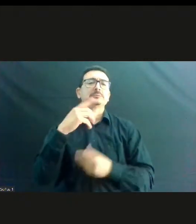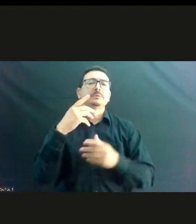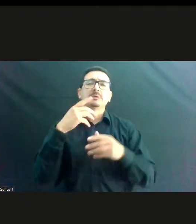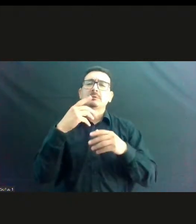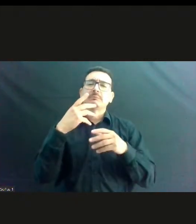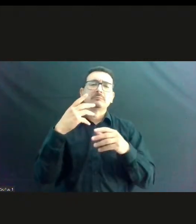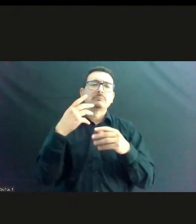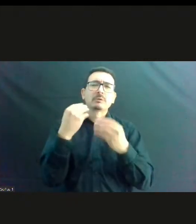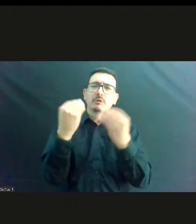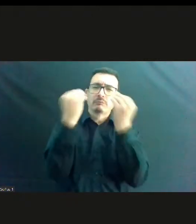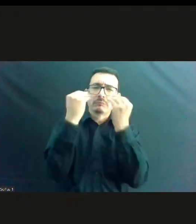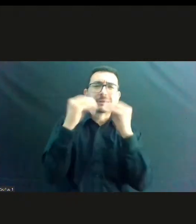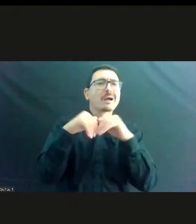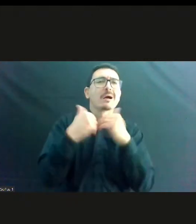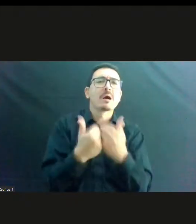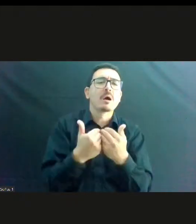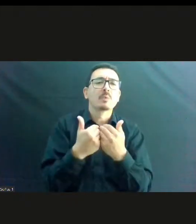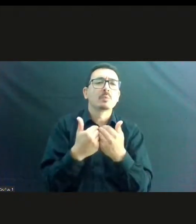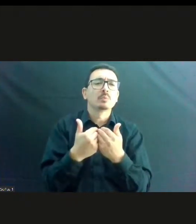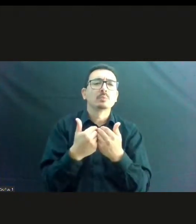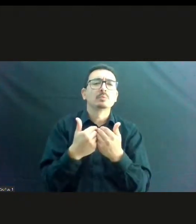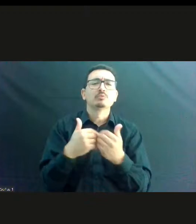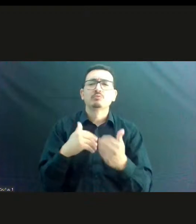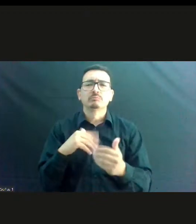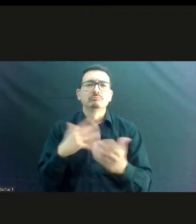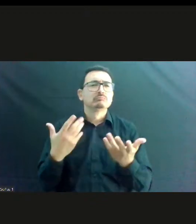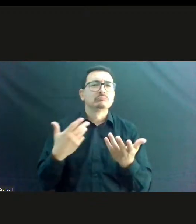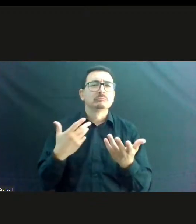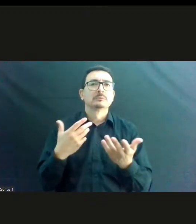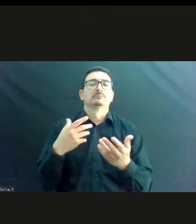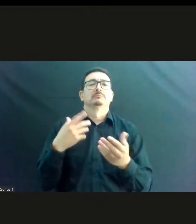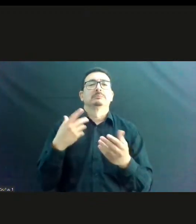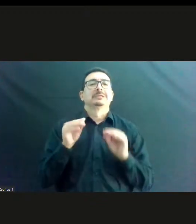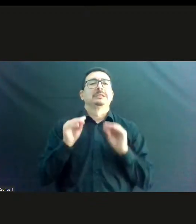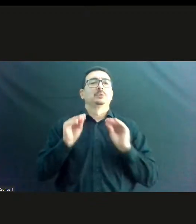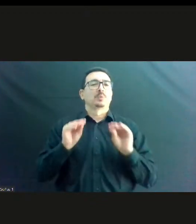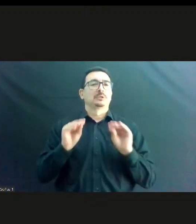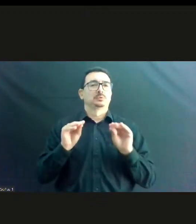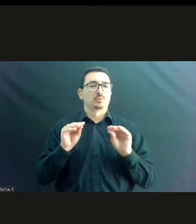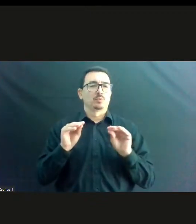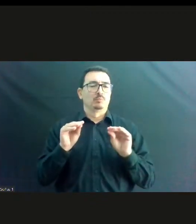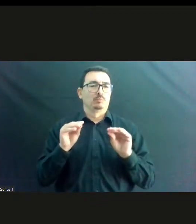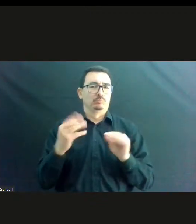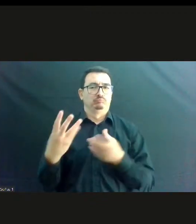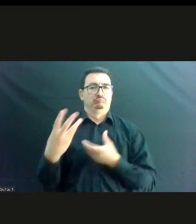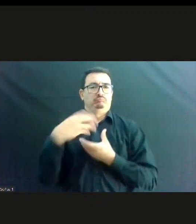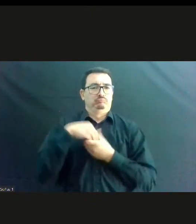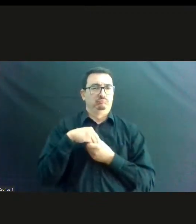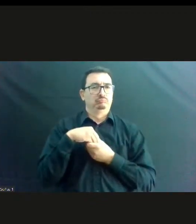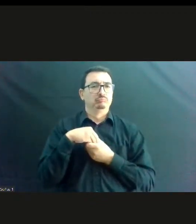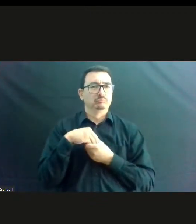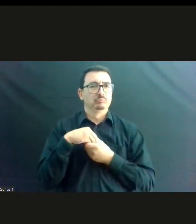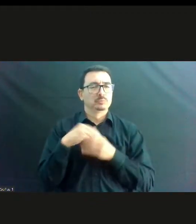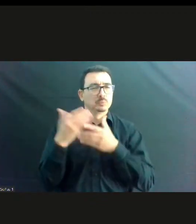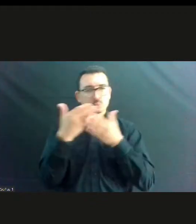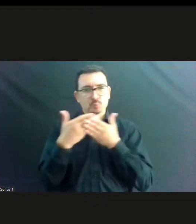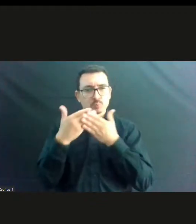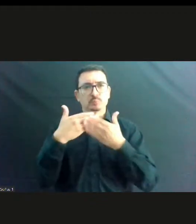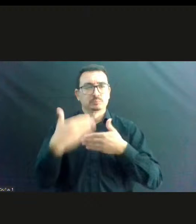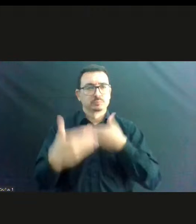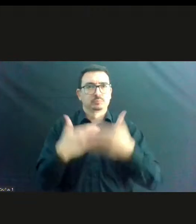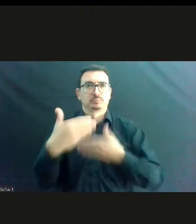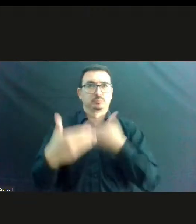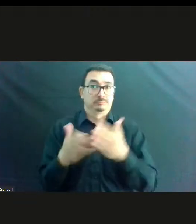country. Mr. Yamuna was awarded as one of the 40 under 40 for contributions to Costa